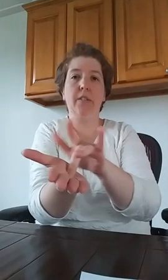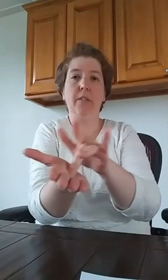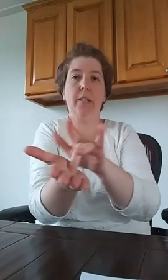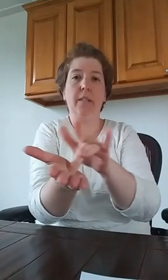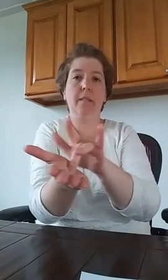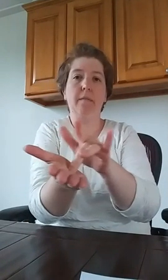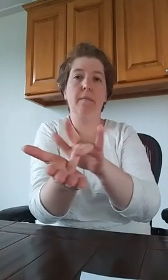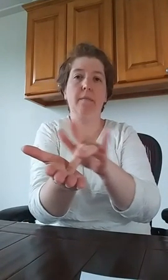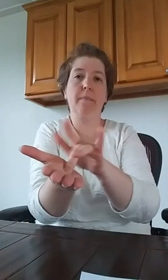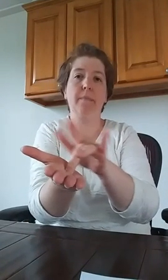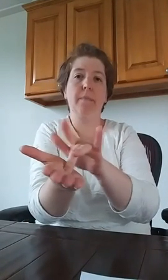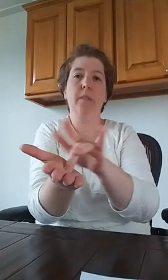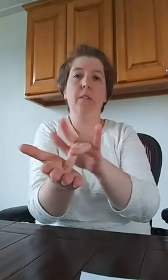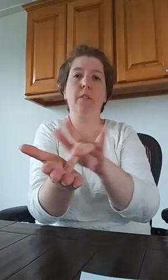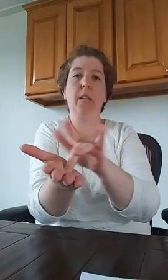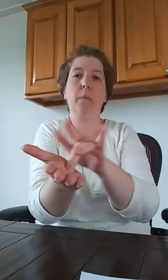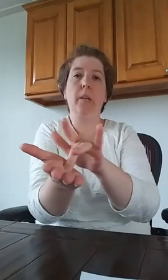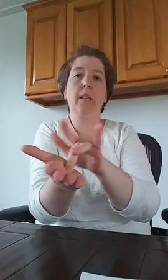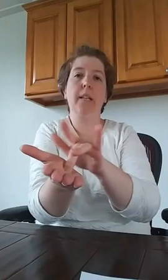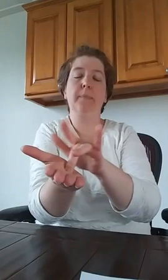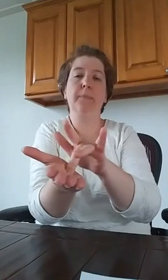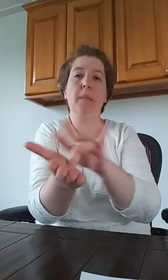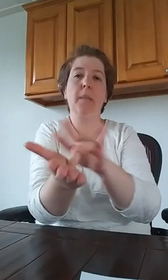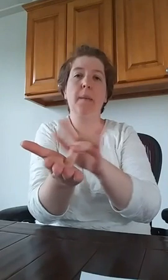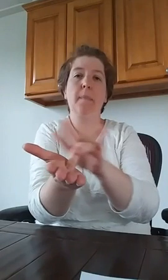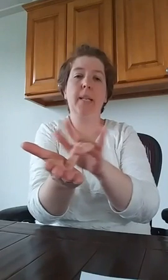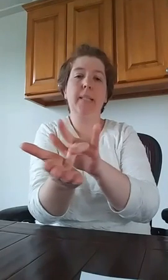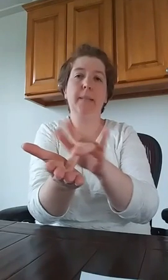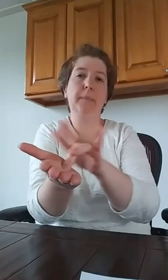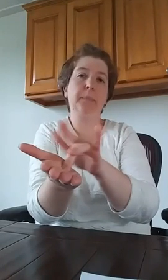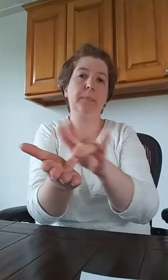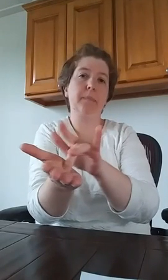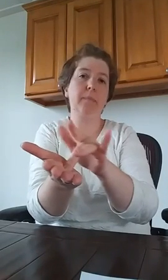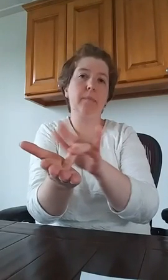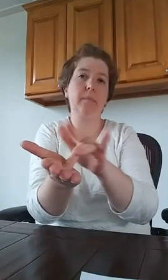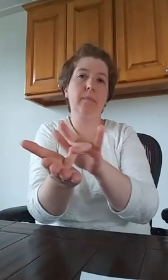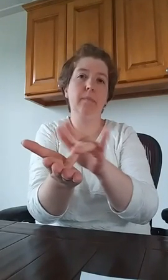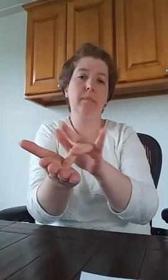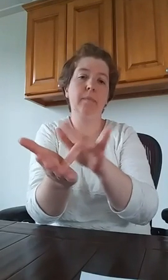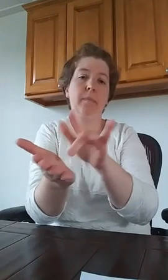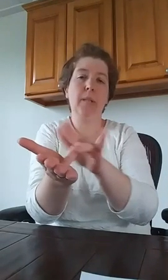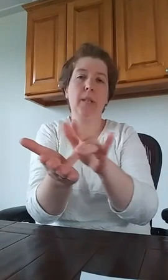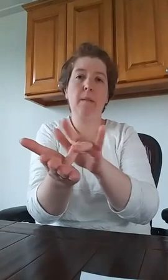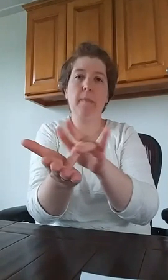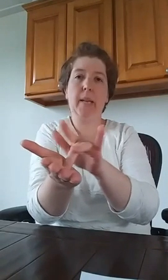you do this just kind of wiggle it medicine medicine